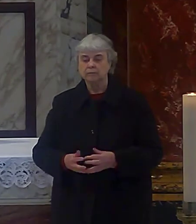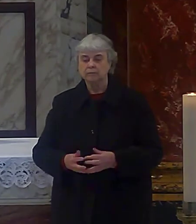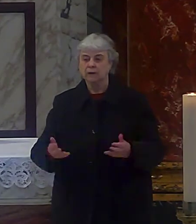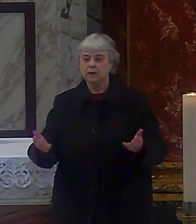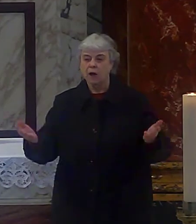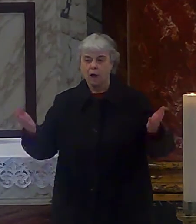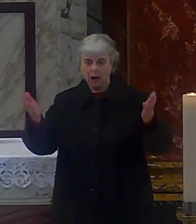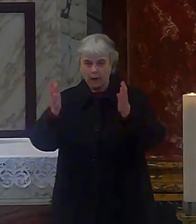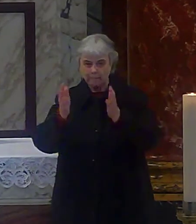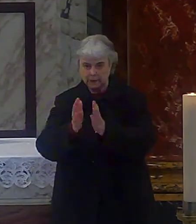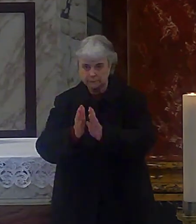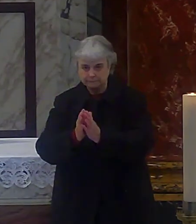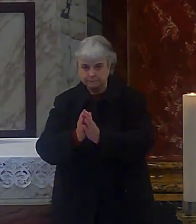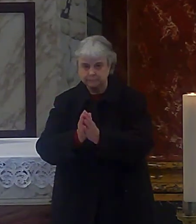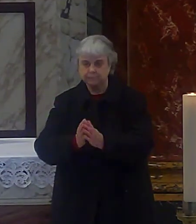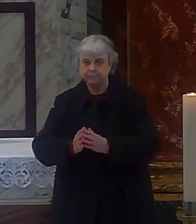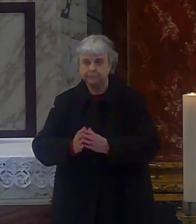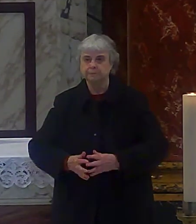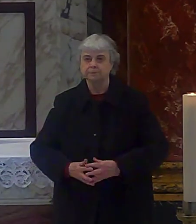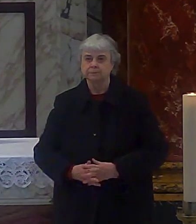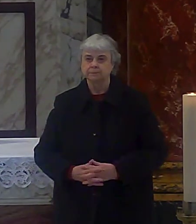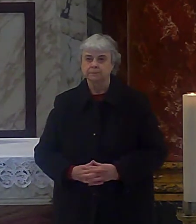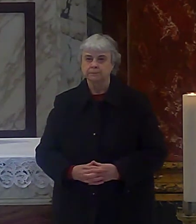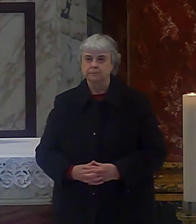ever are men